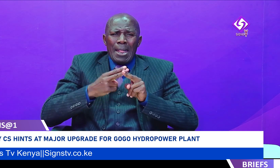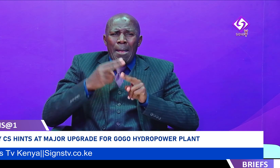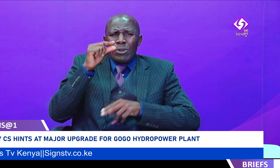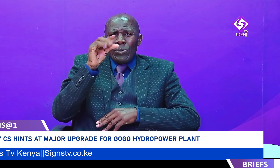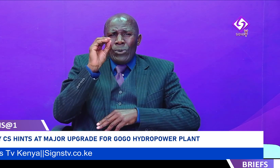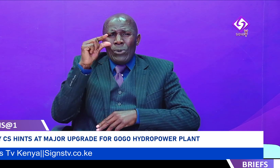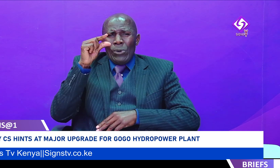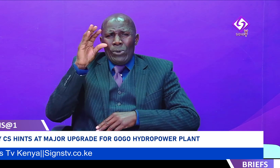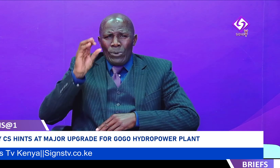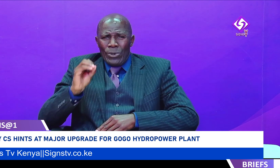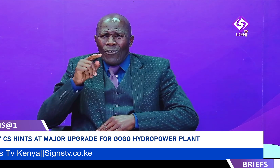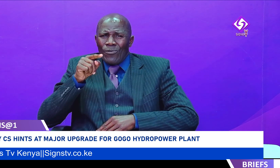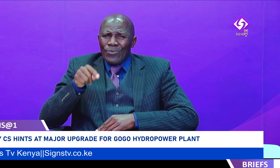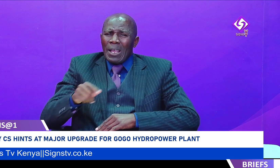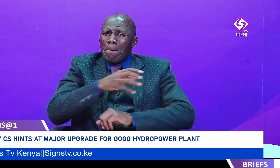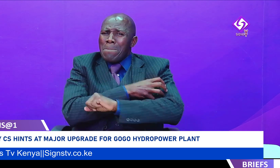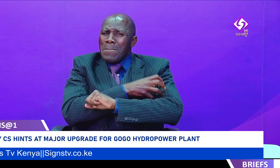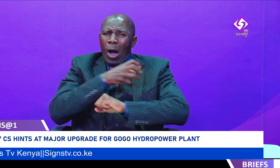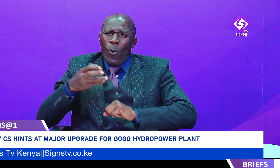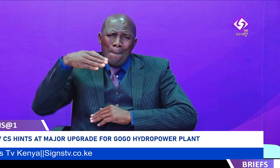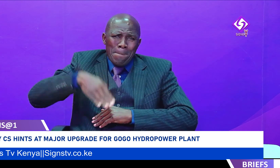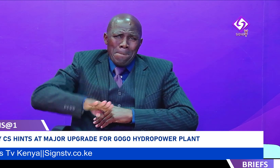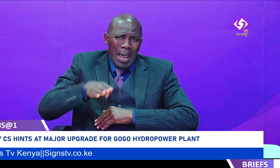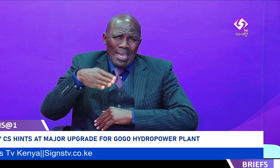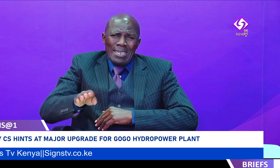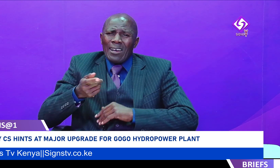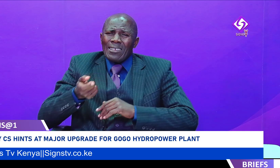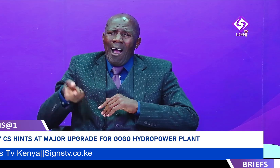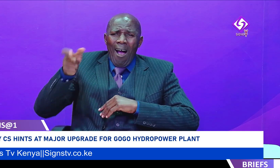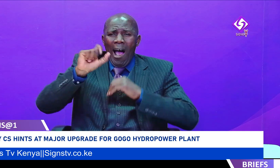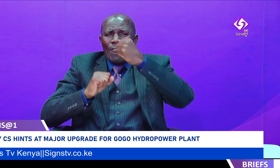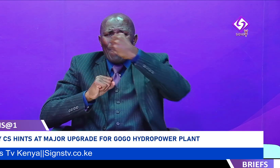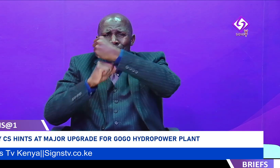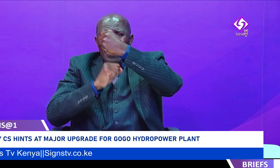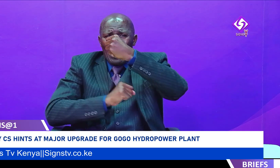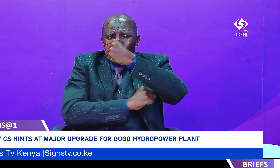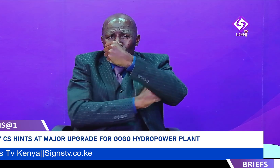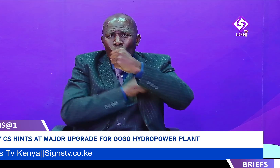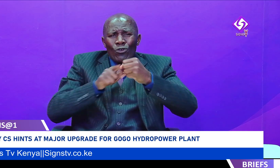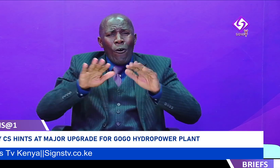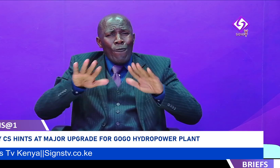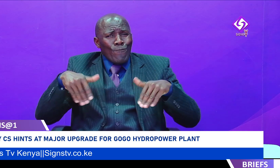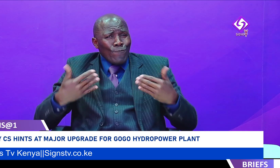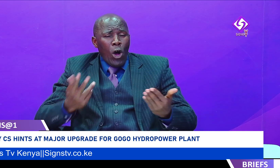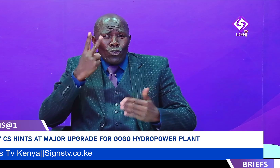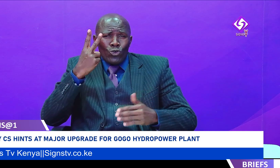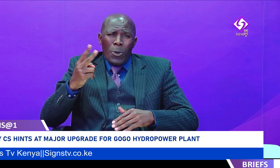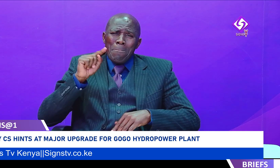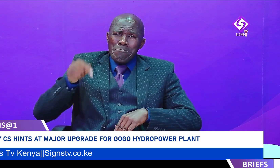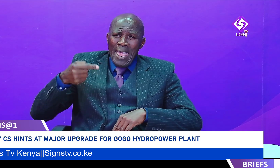has hinted at a significant upgrade of the Goyo hydropower plant, intending to boost its capacity from 2